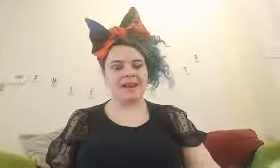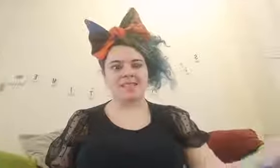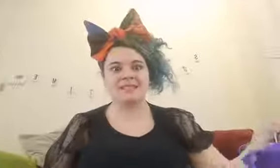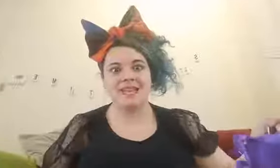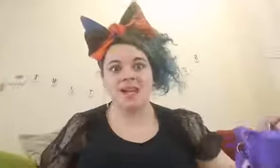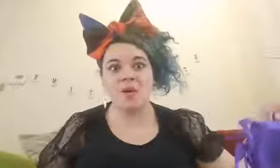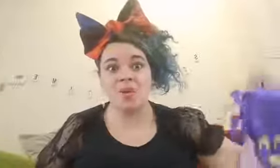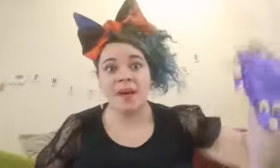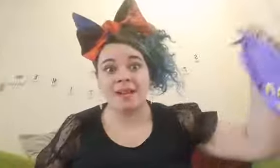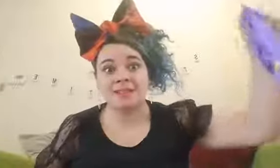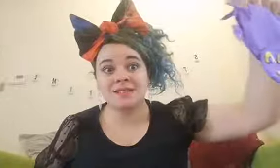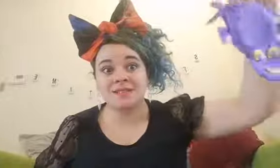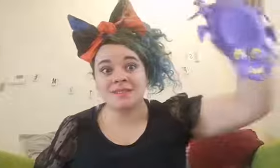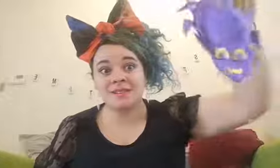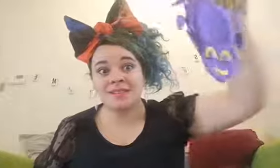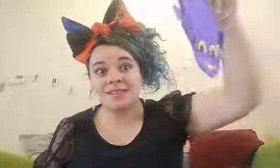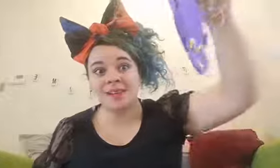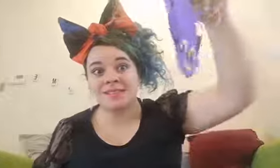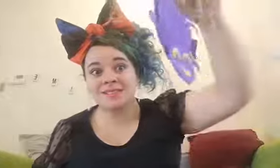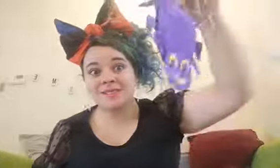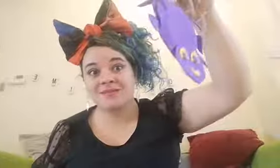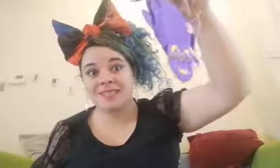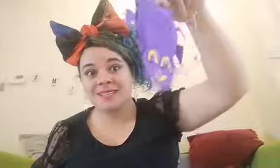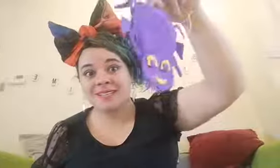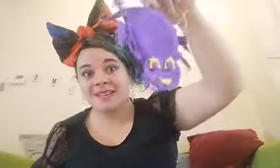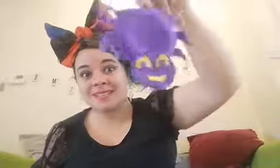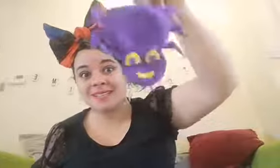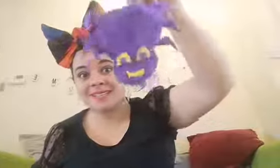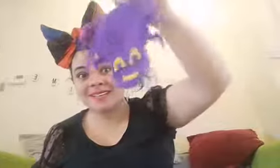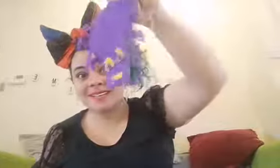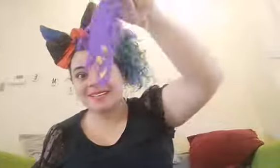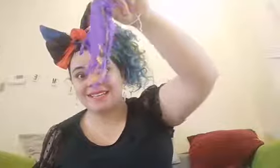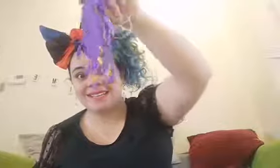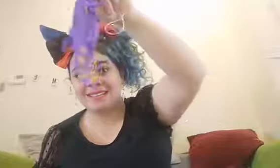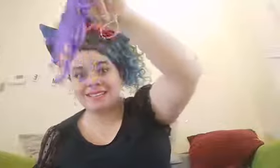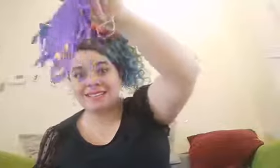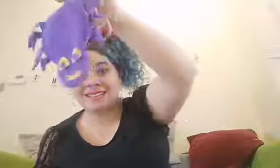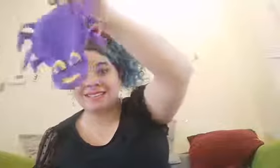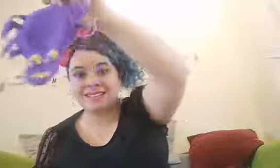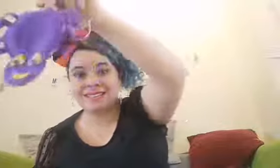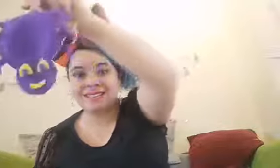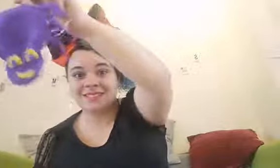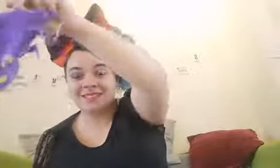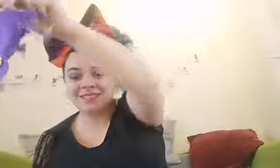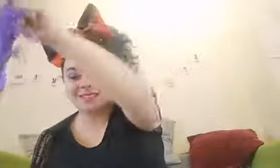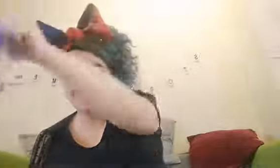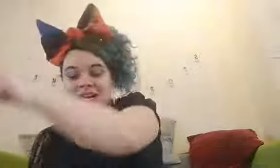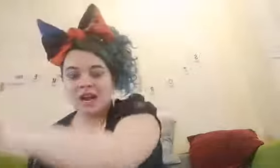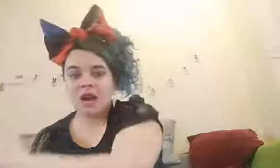Anansi went to Turtle's house really nice and quickly. Oh!